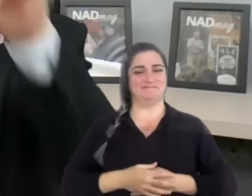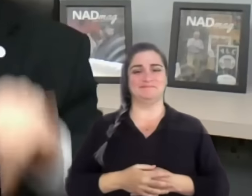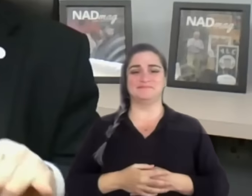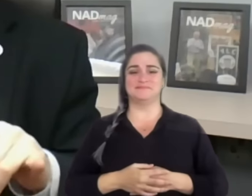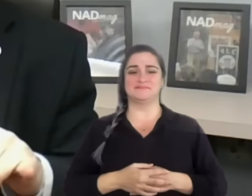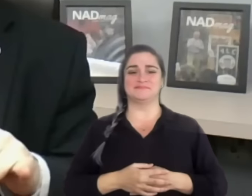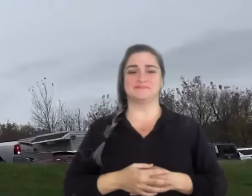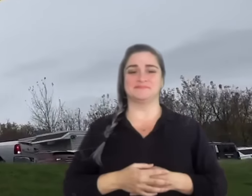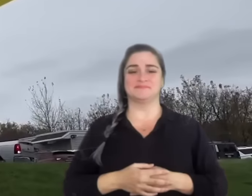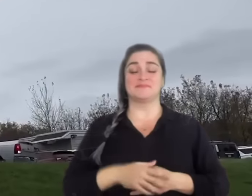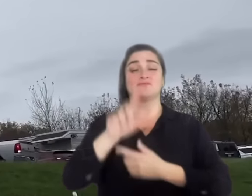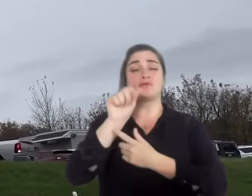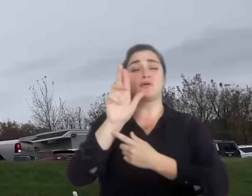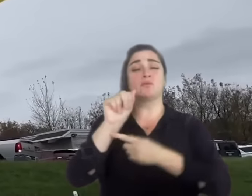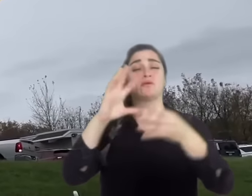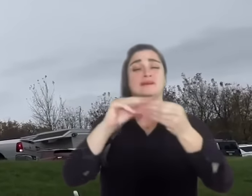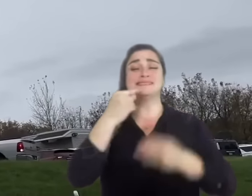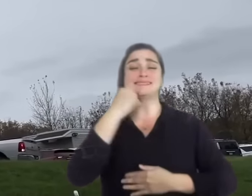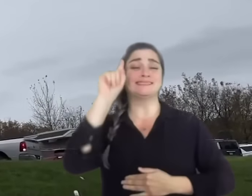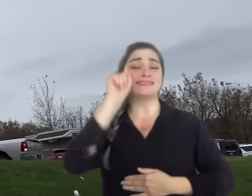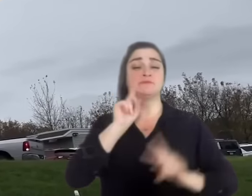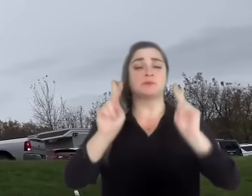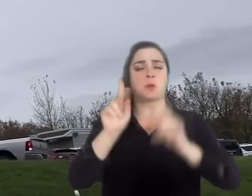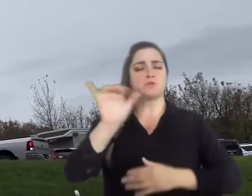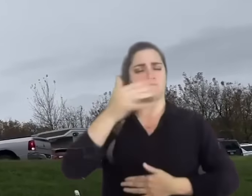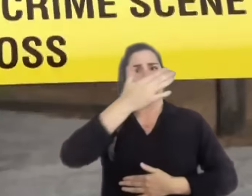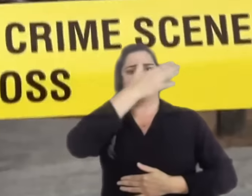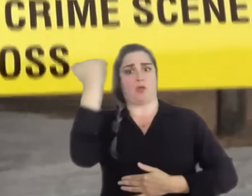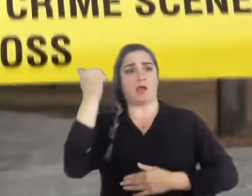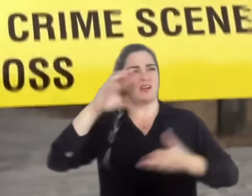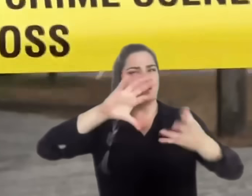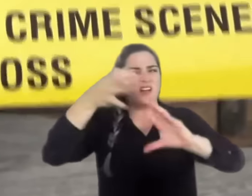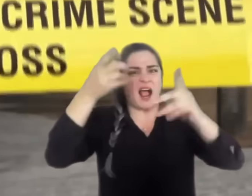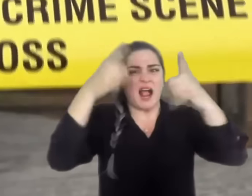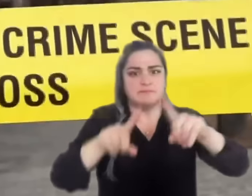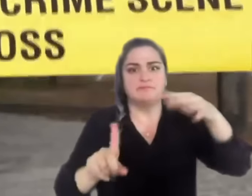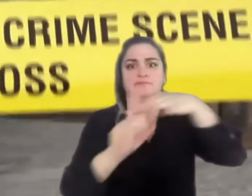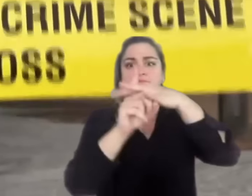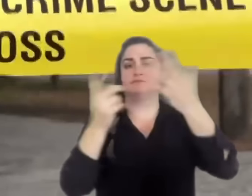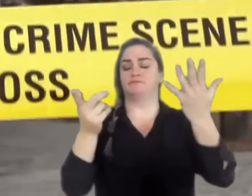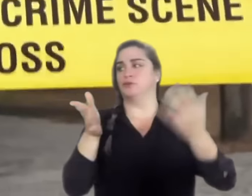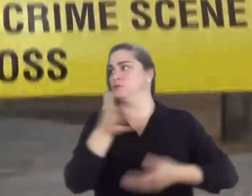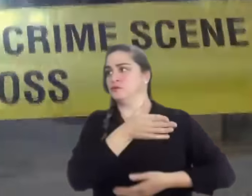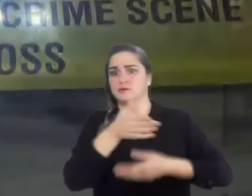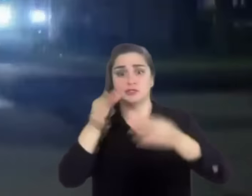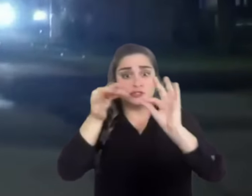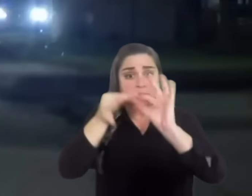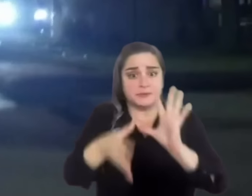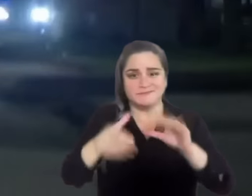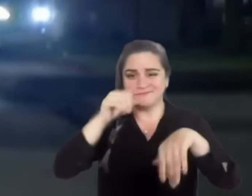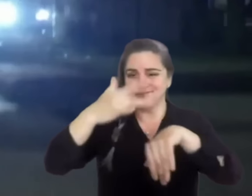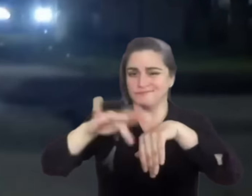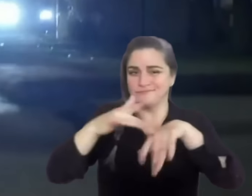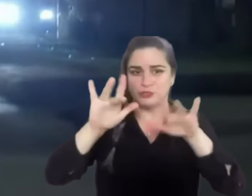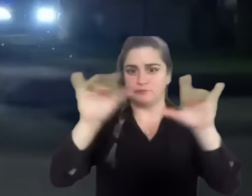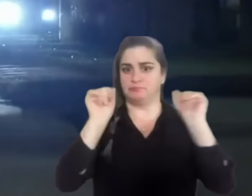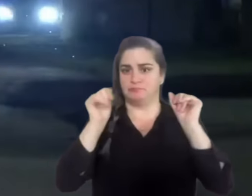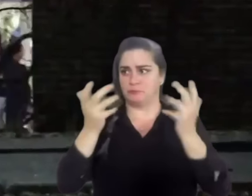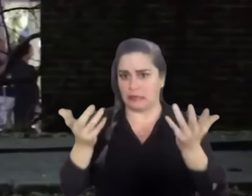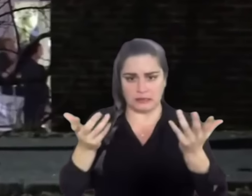in the system itself. MEGAN Rosenblum says deaf people are also forgotten in the aftermath of a disaster. In Lewiston,